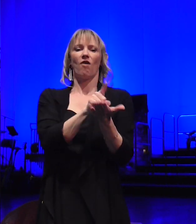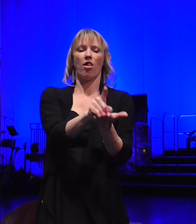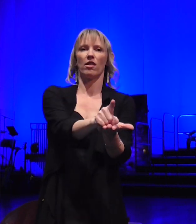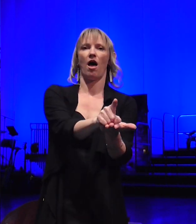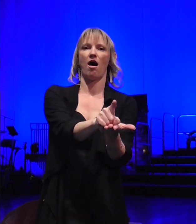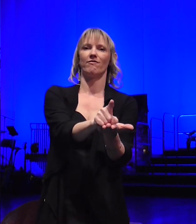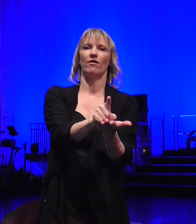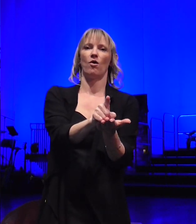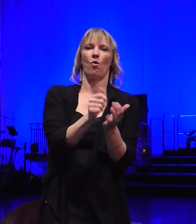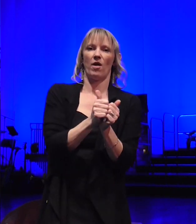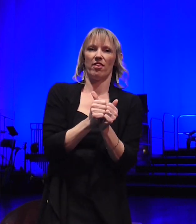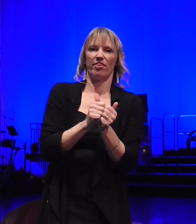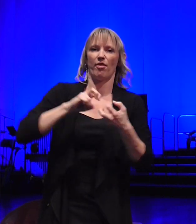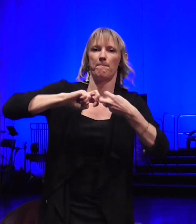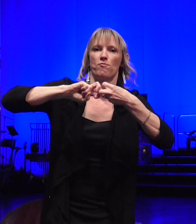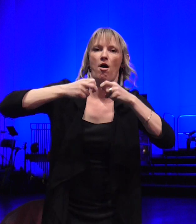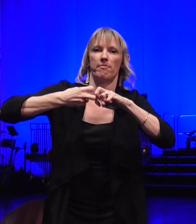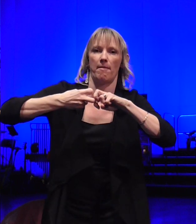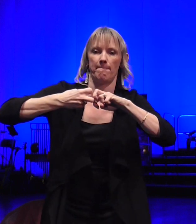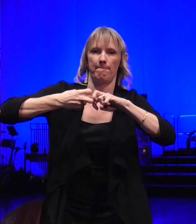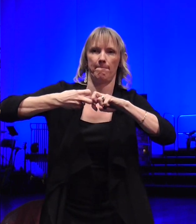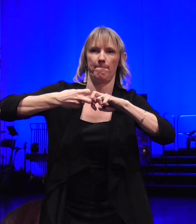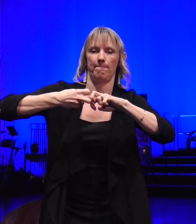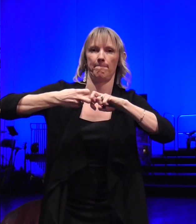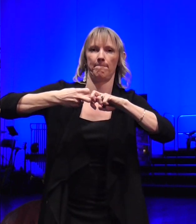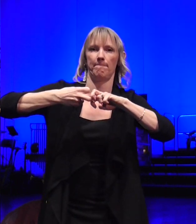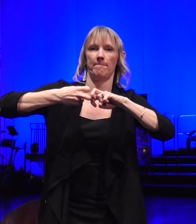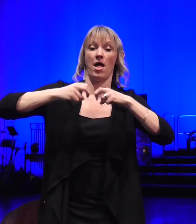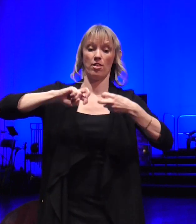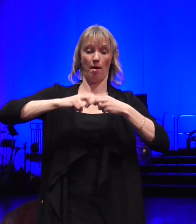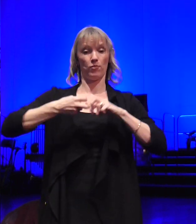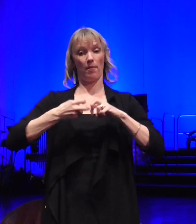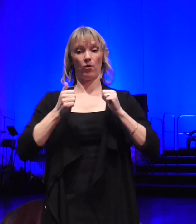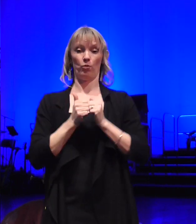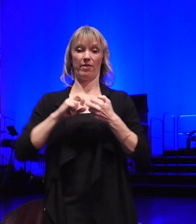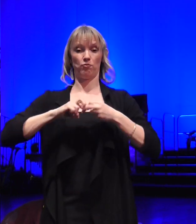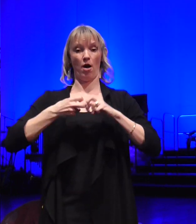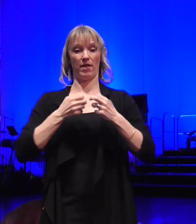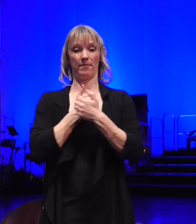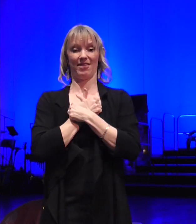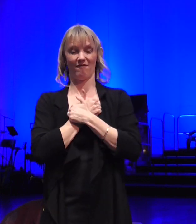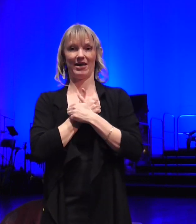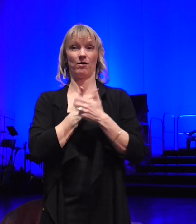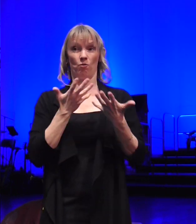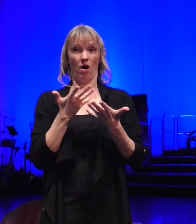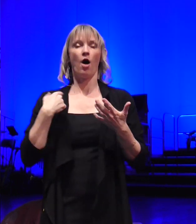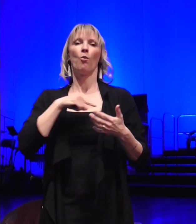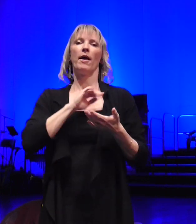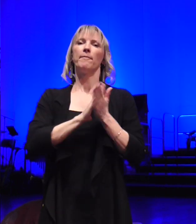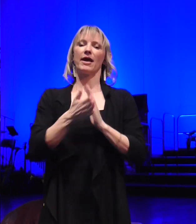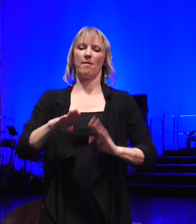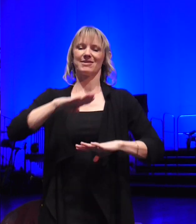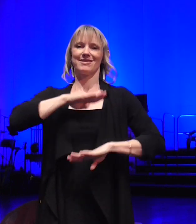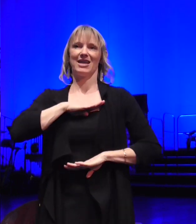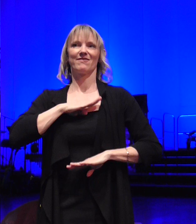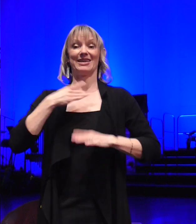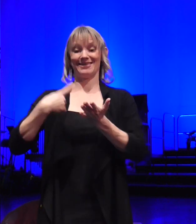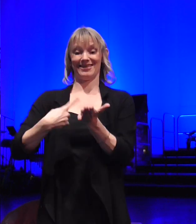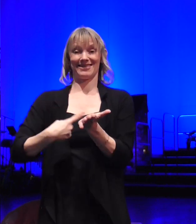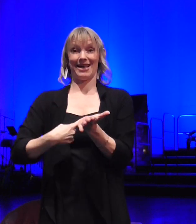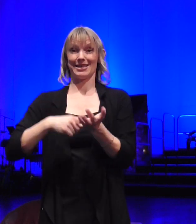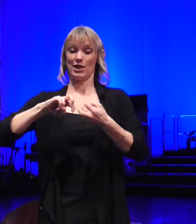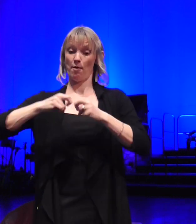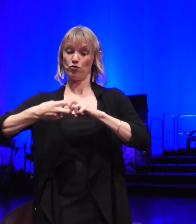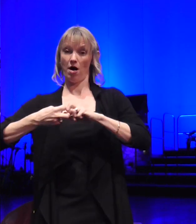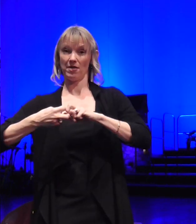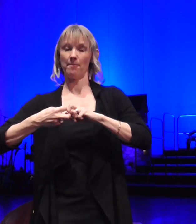the problem. He says the problem with problem loving is that we become satisfied with discussing the problem